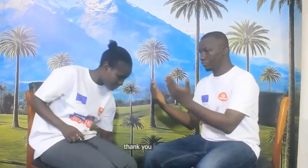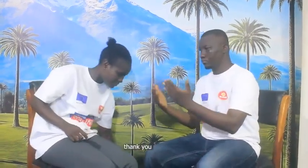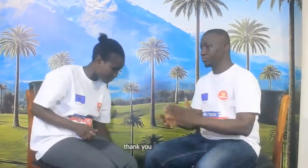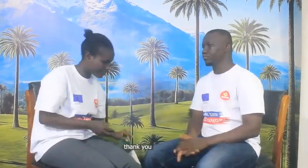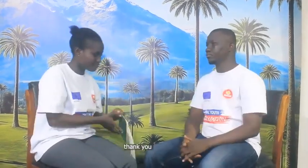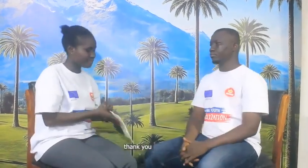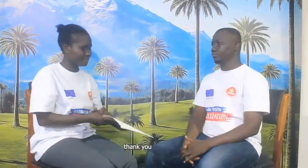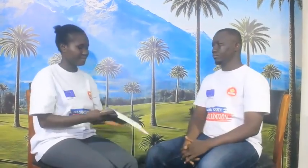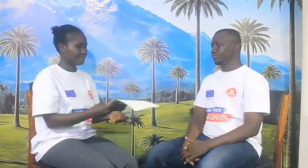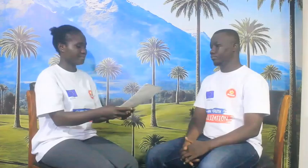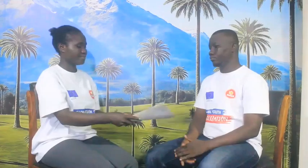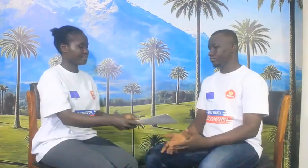Thank you.